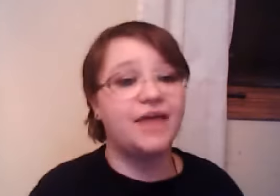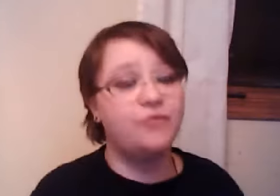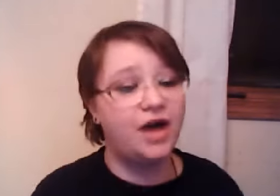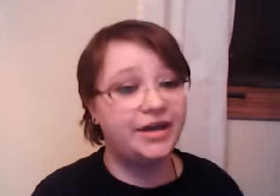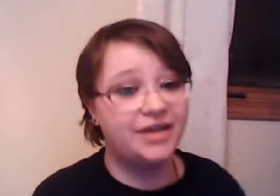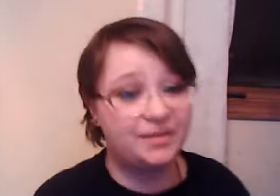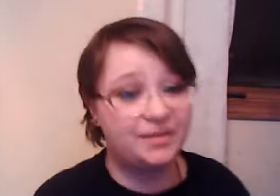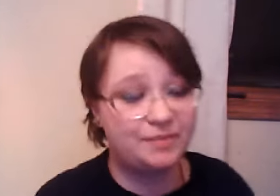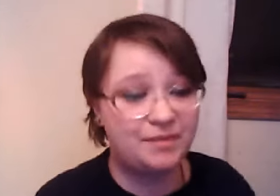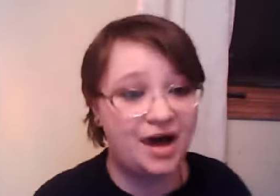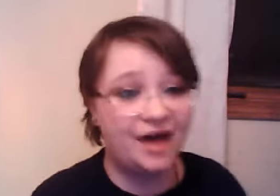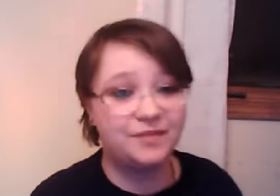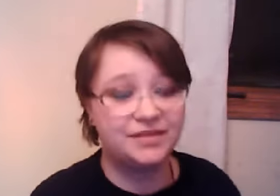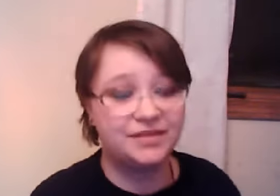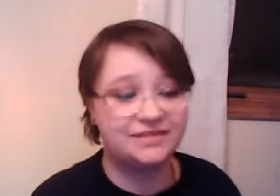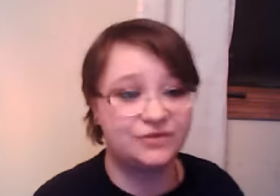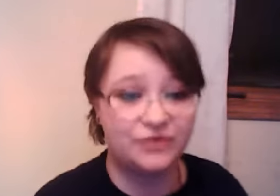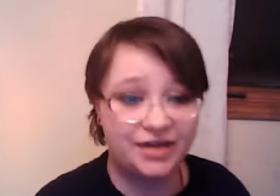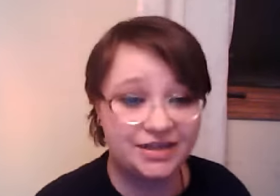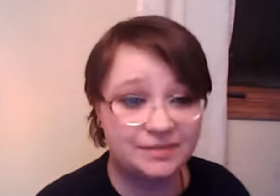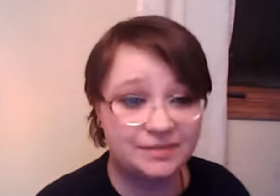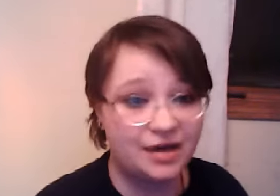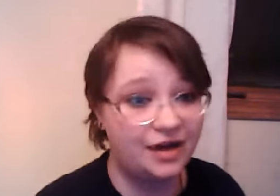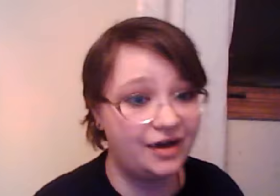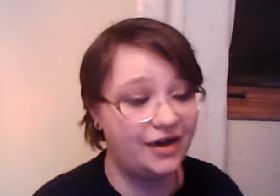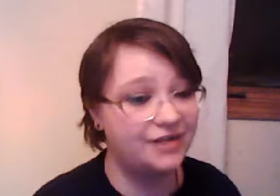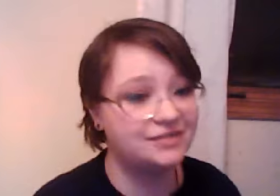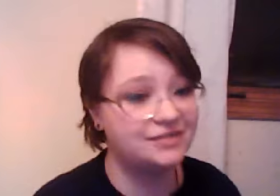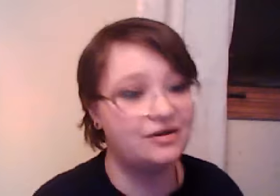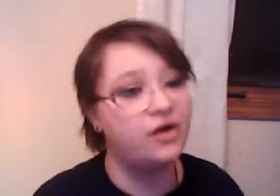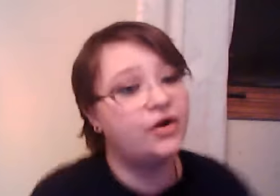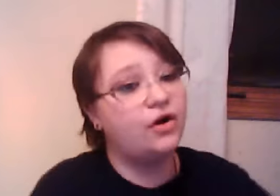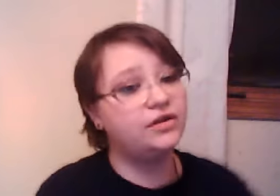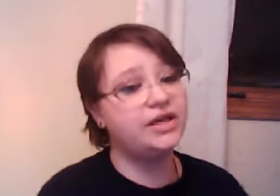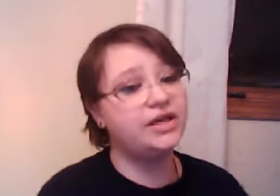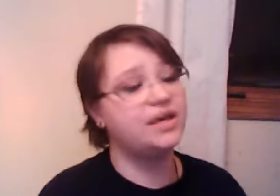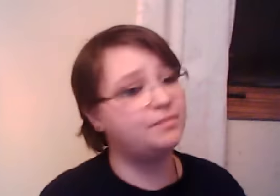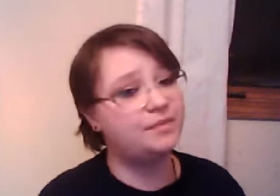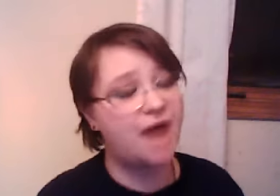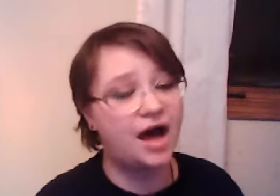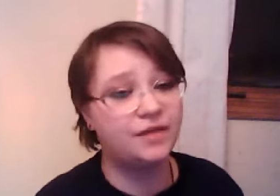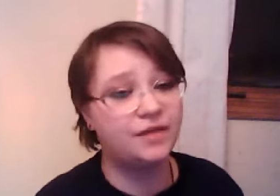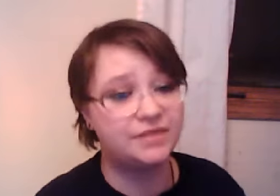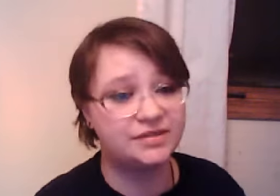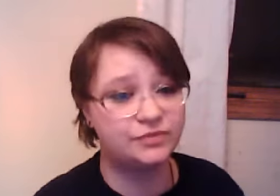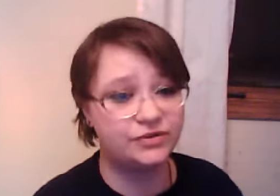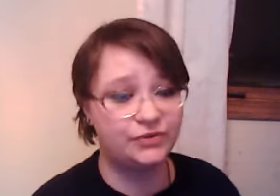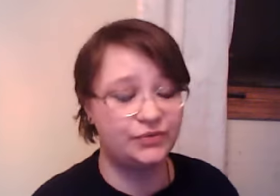I want a hippopotamus for Christmas. Only a hippopotamus will do.